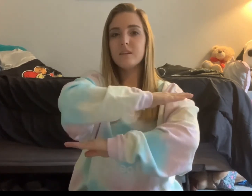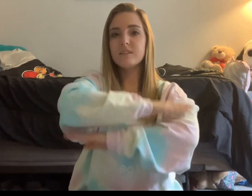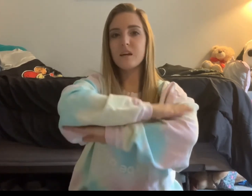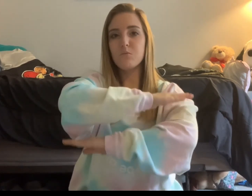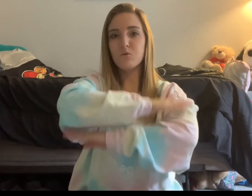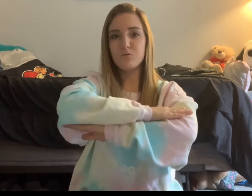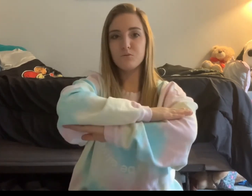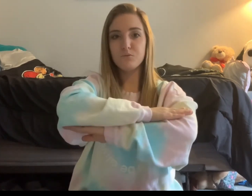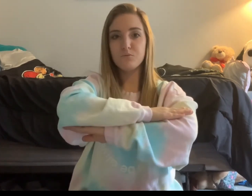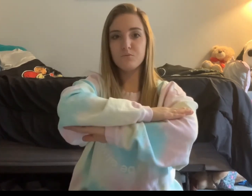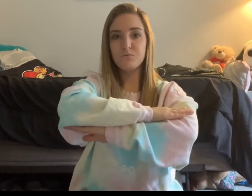Table.